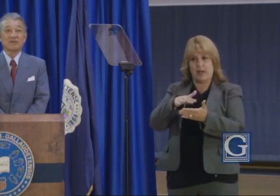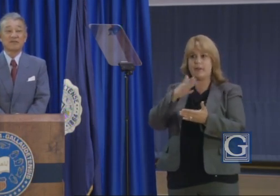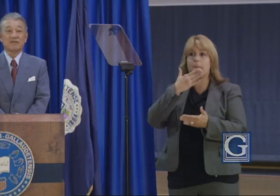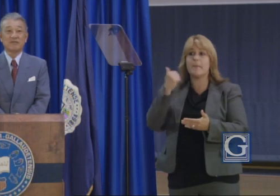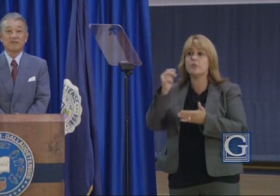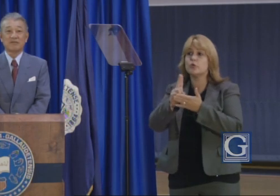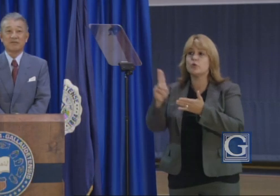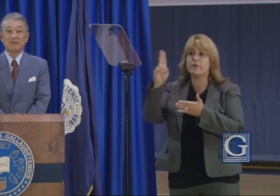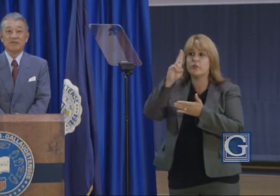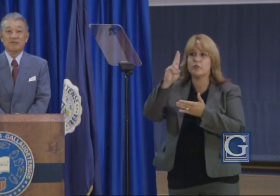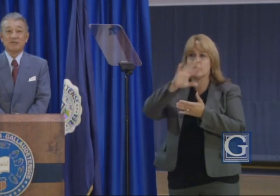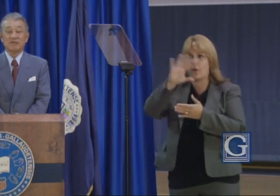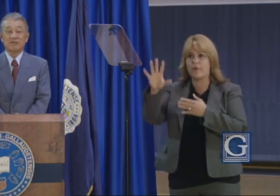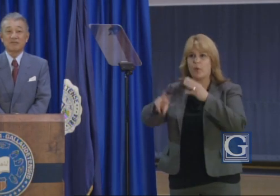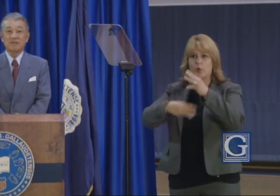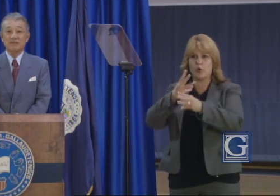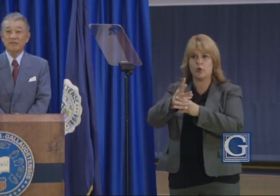I admire your hard work.